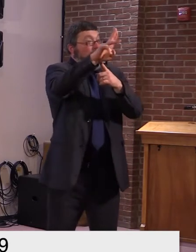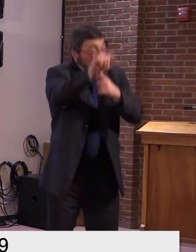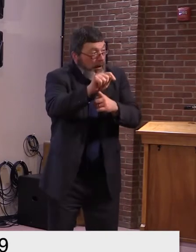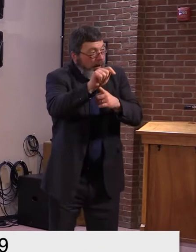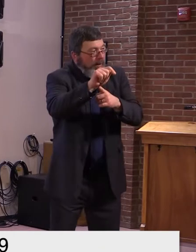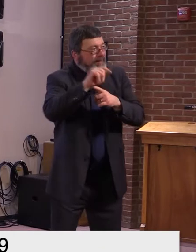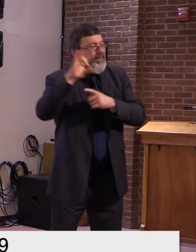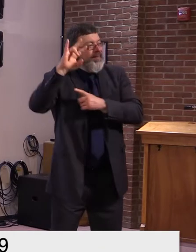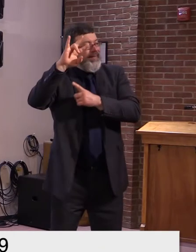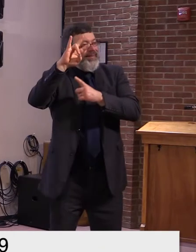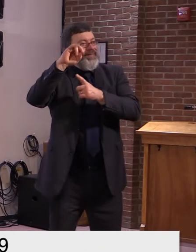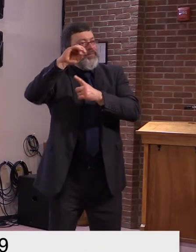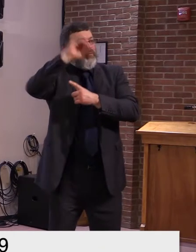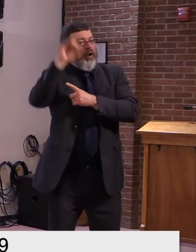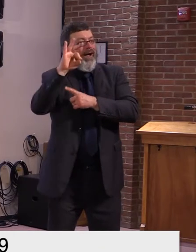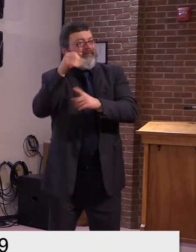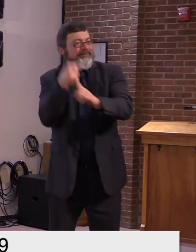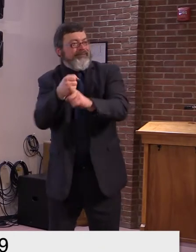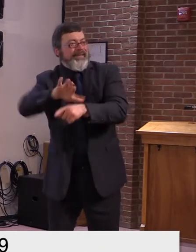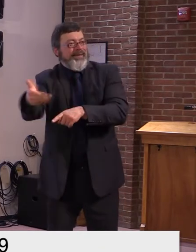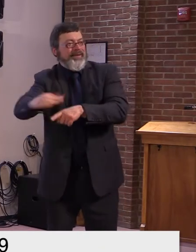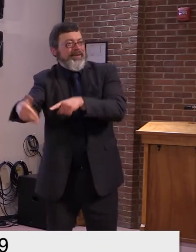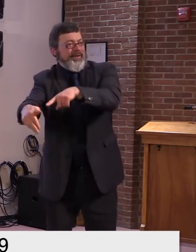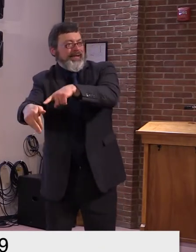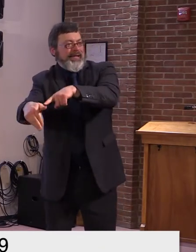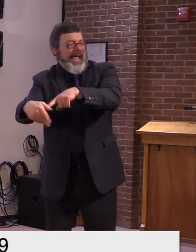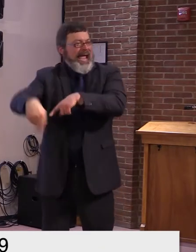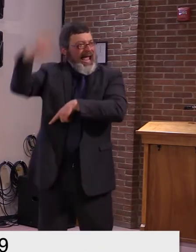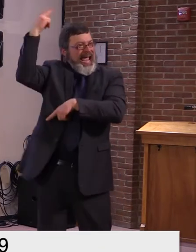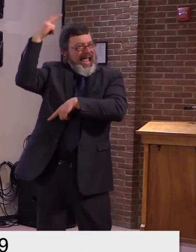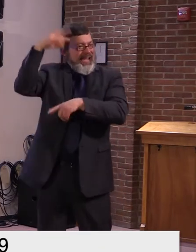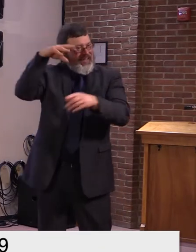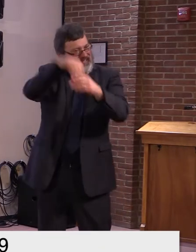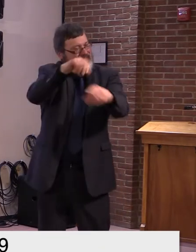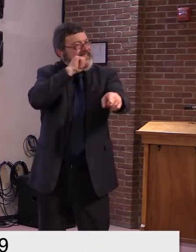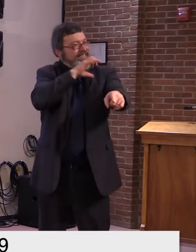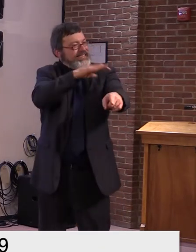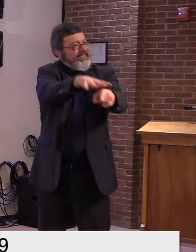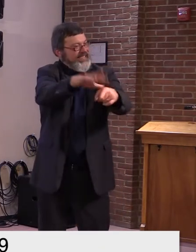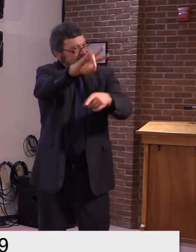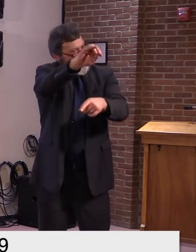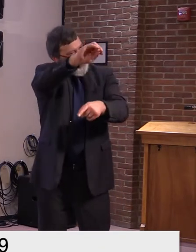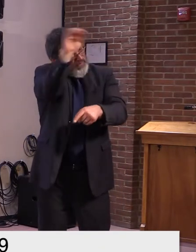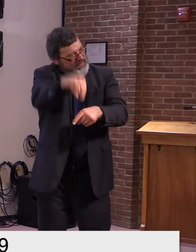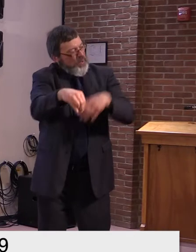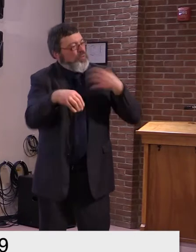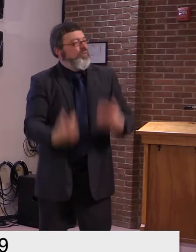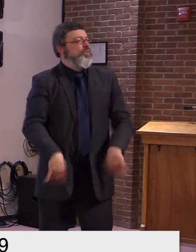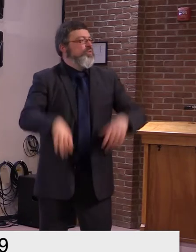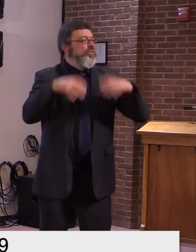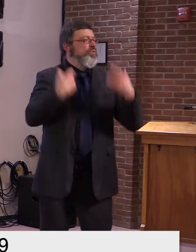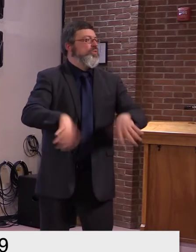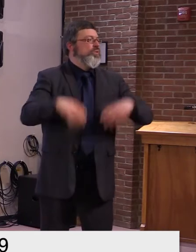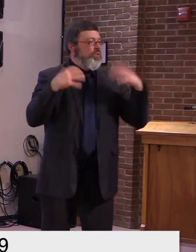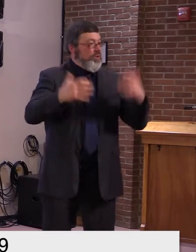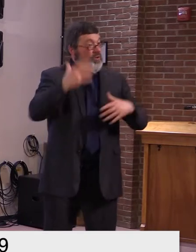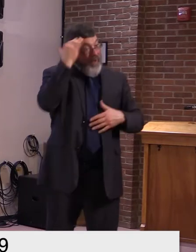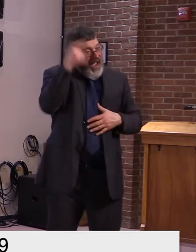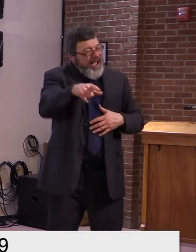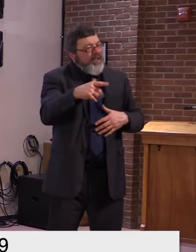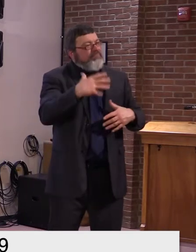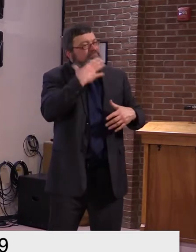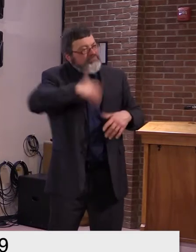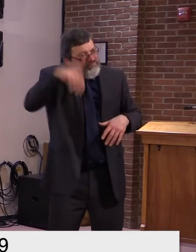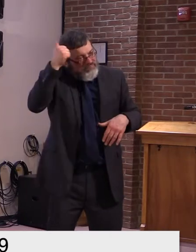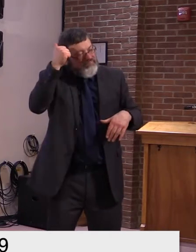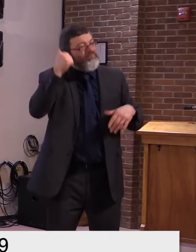this population vaccinated, and also how critical it is for all of us as a community to follow the public health